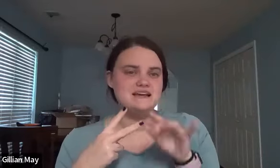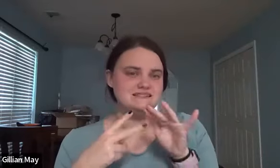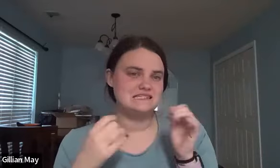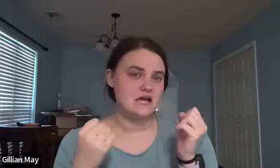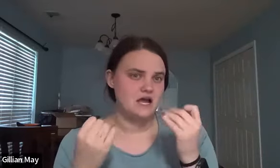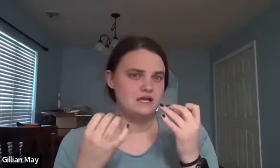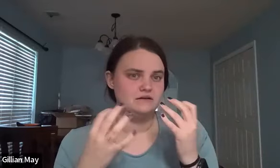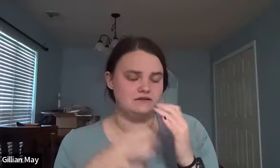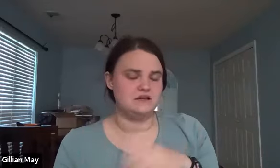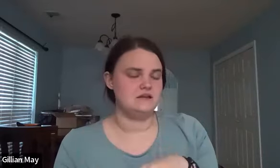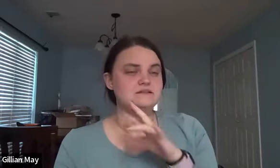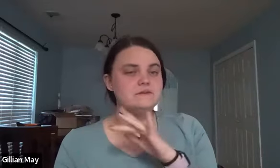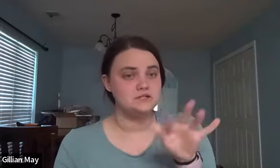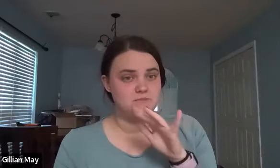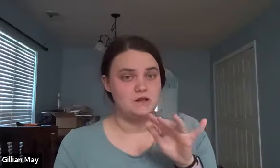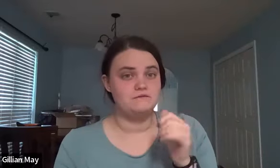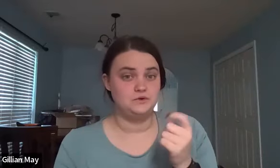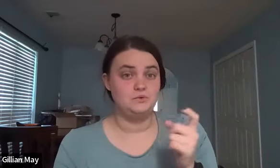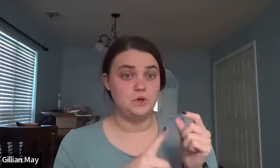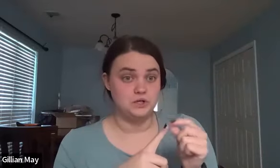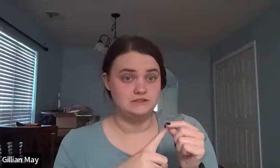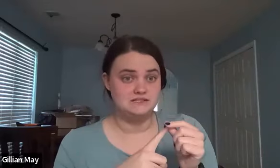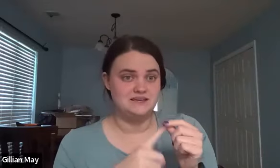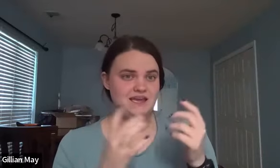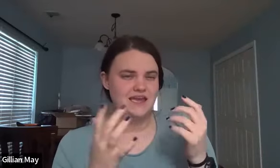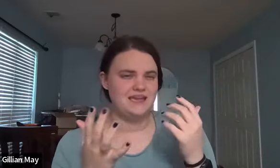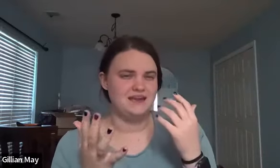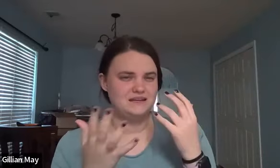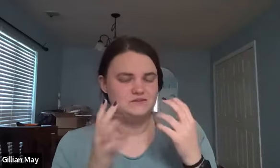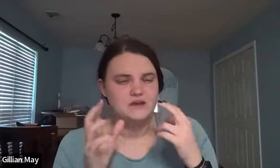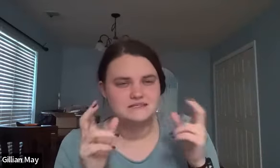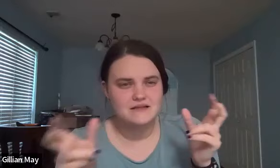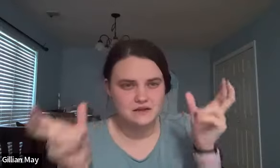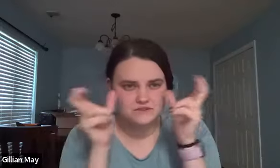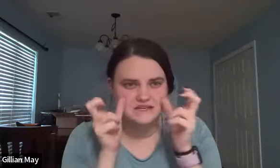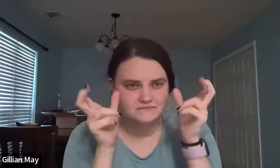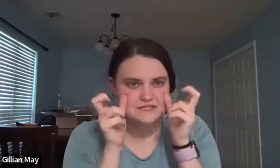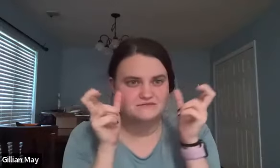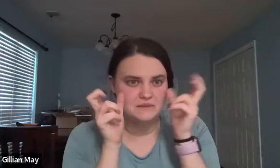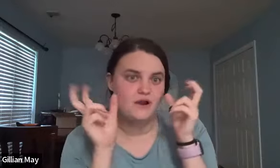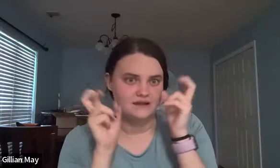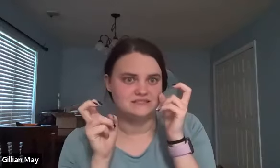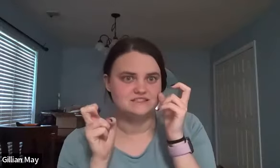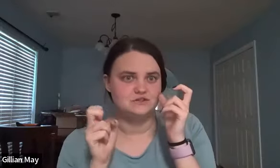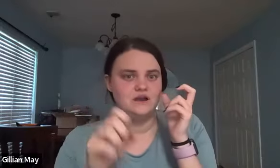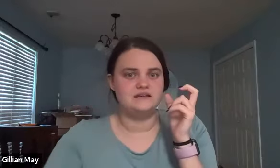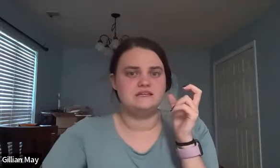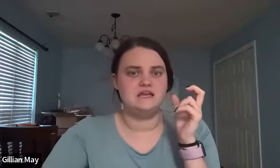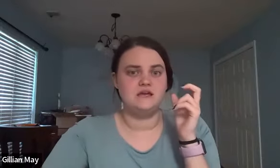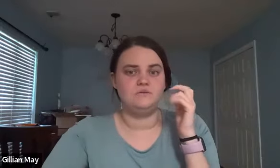can finger spell a few words and kind of give you guys that like receptive like practice. So you guys can, what